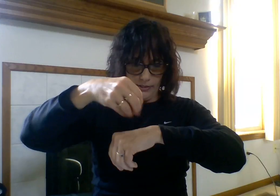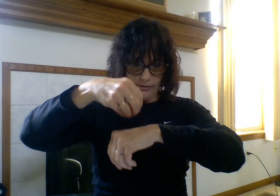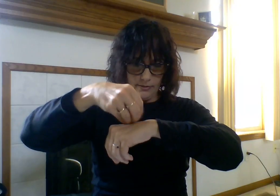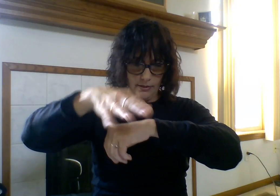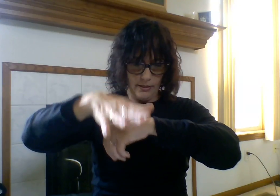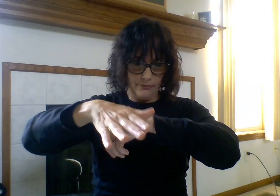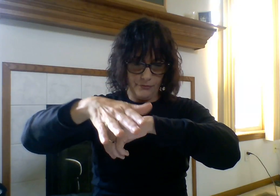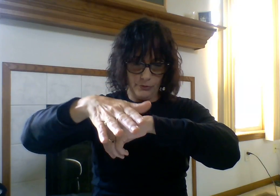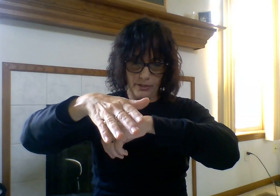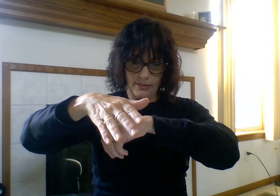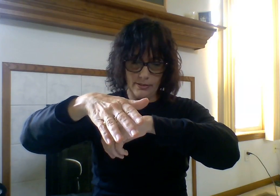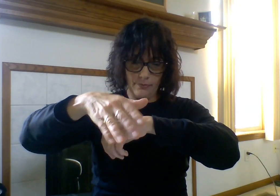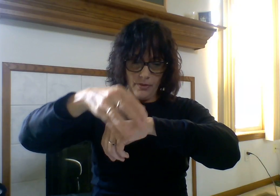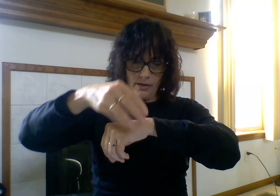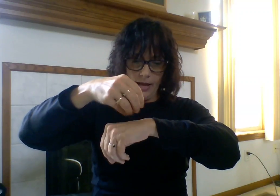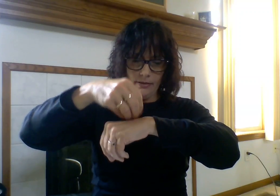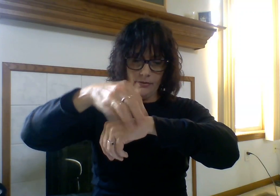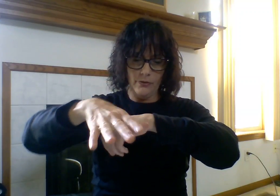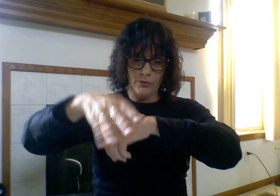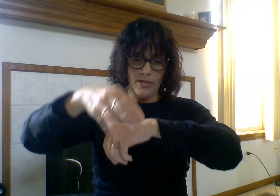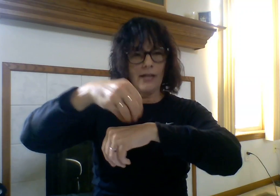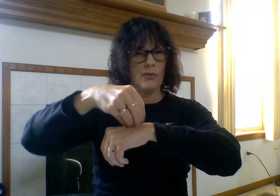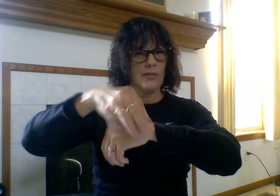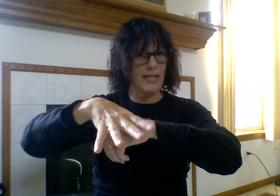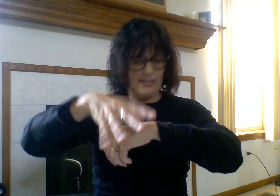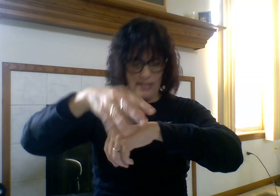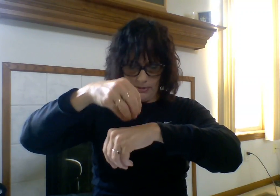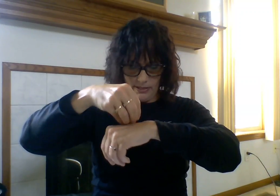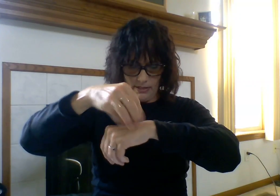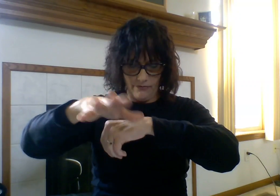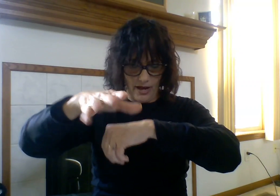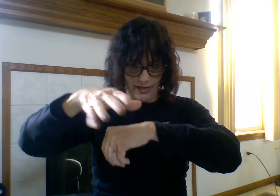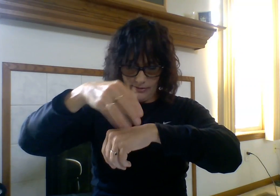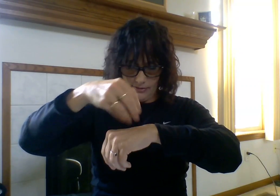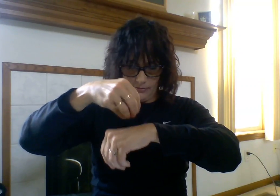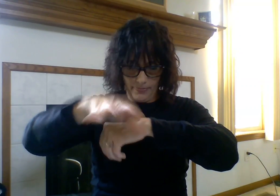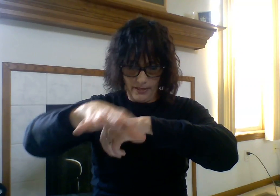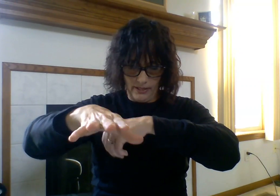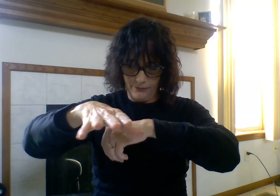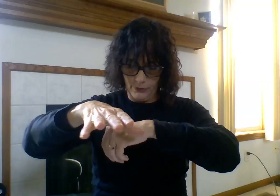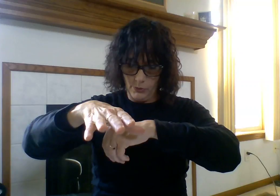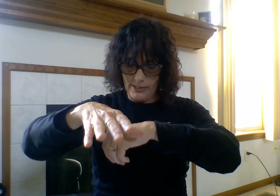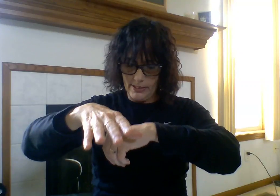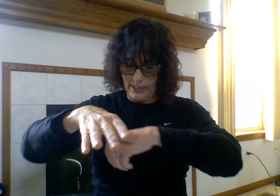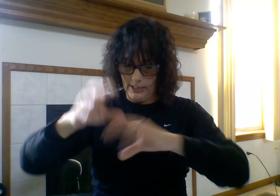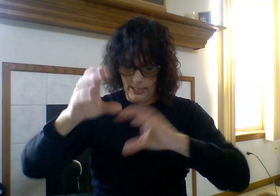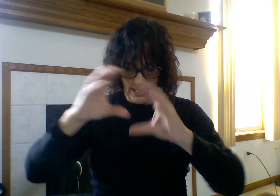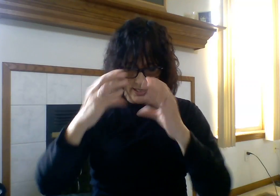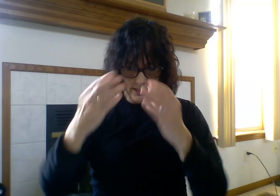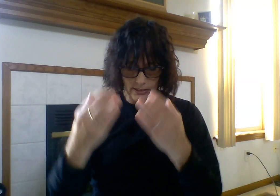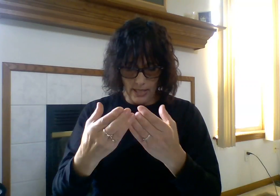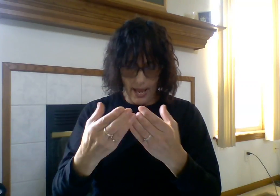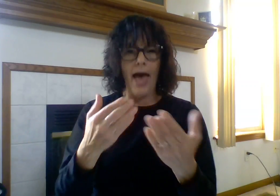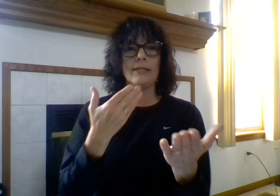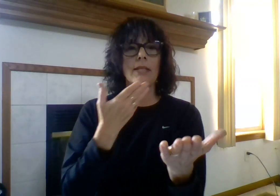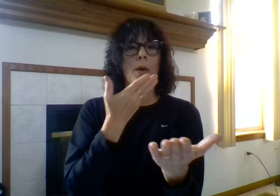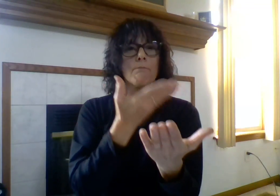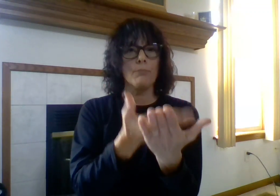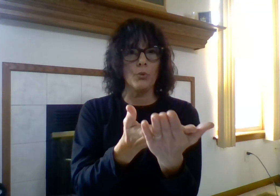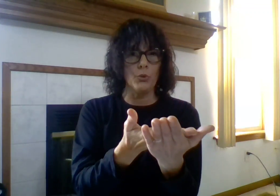influence, kind of I use that same as advice. Influence in class